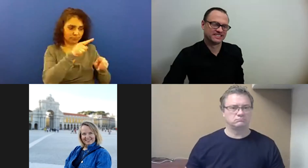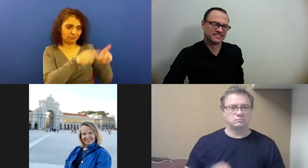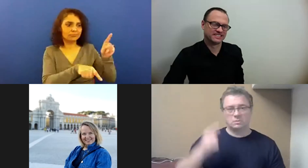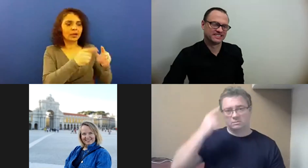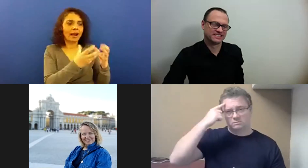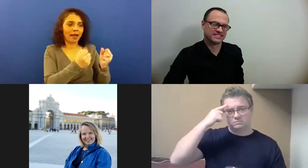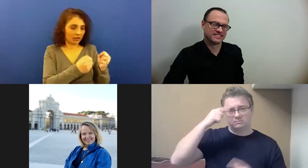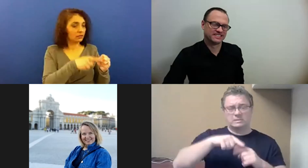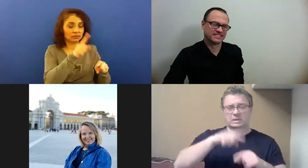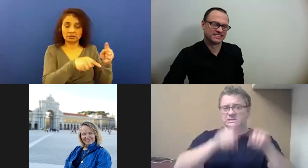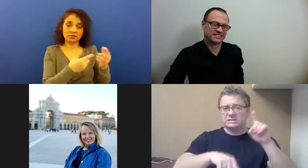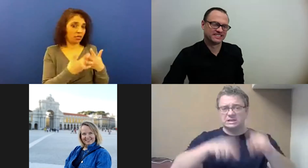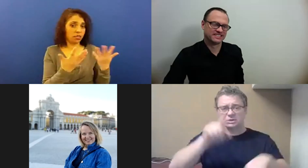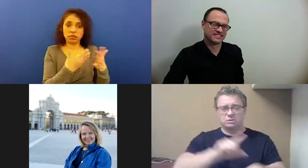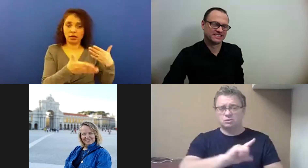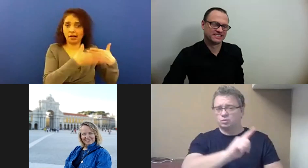and ask them,